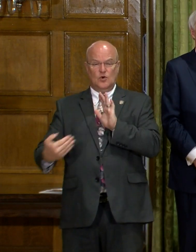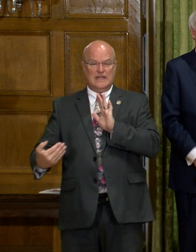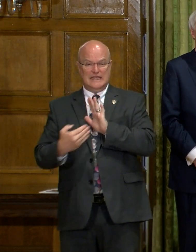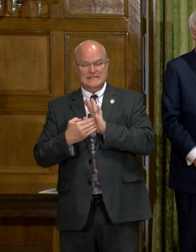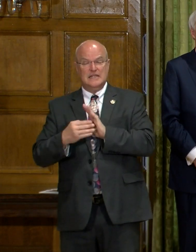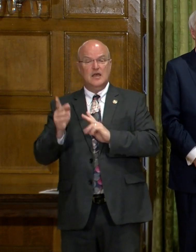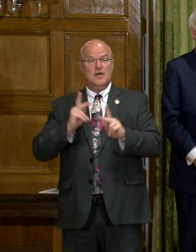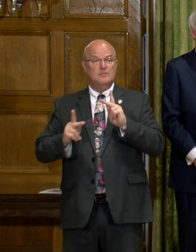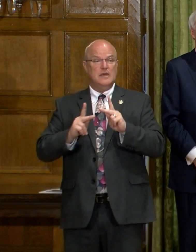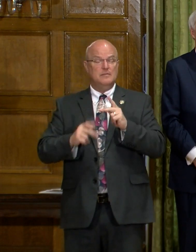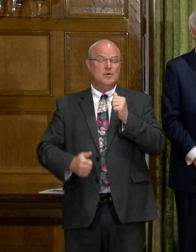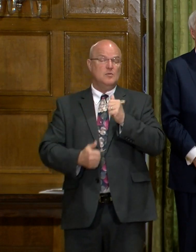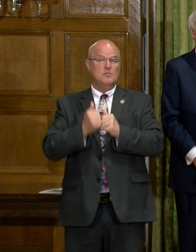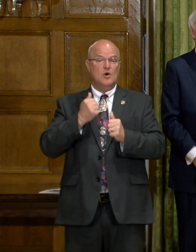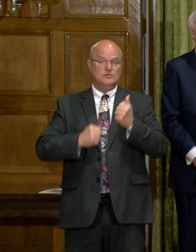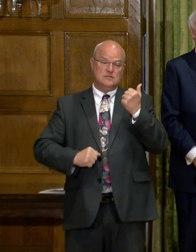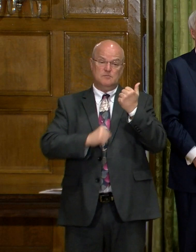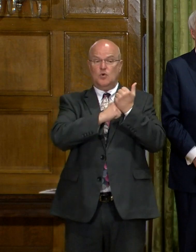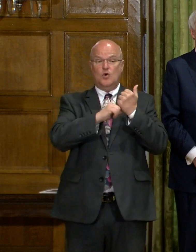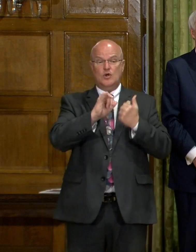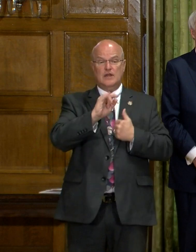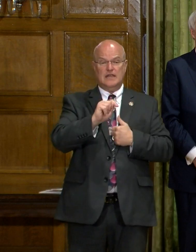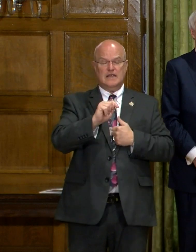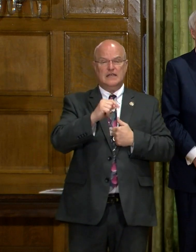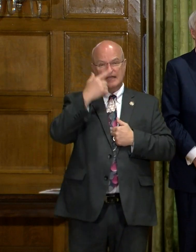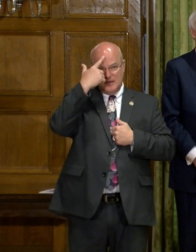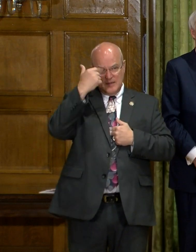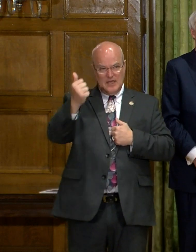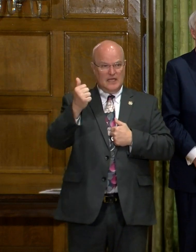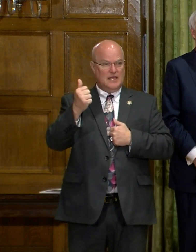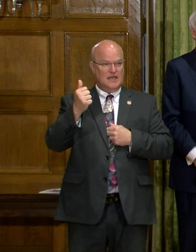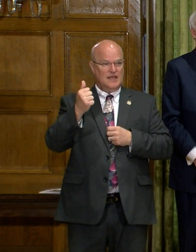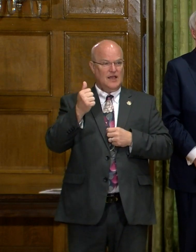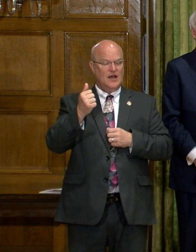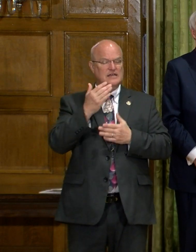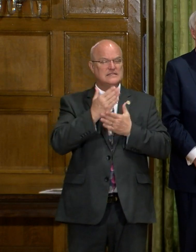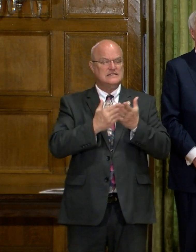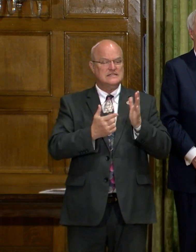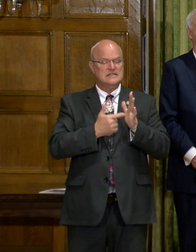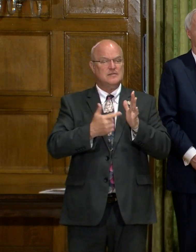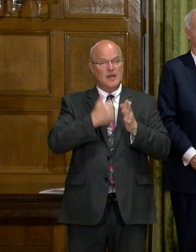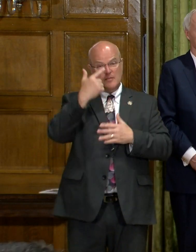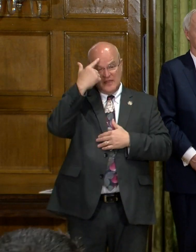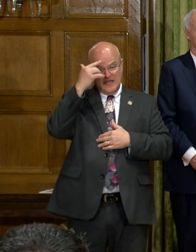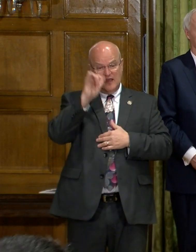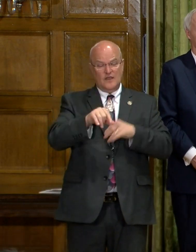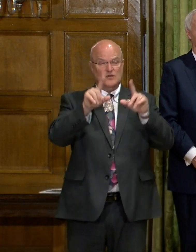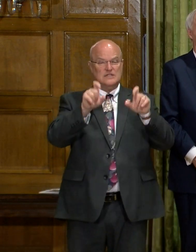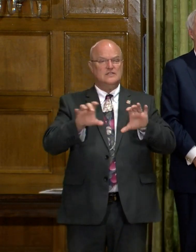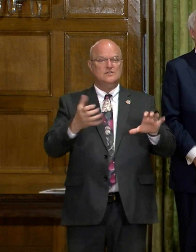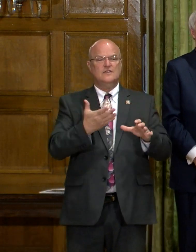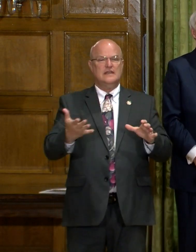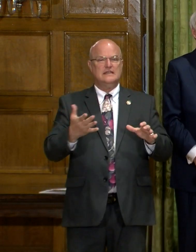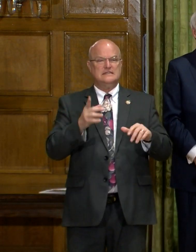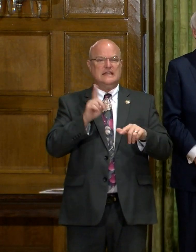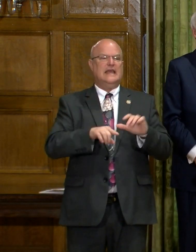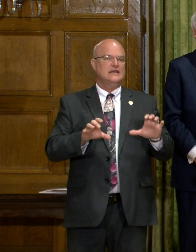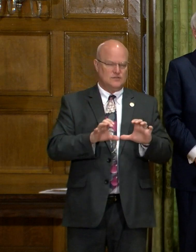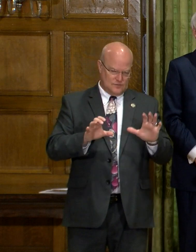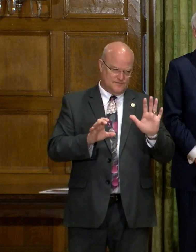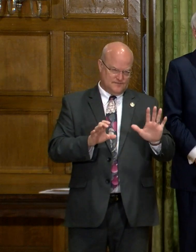it. The people who are most in favor of it is because they, in some cases, think that those tests can do things they can't